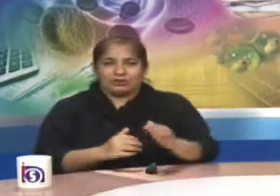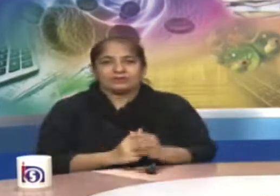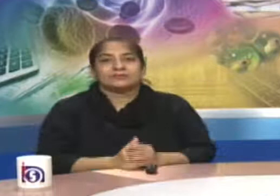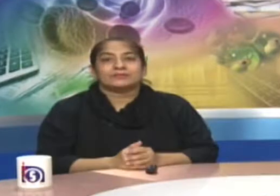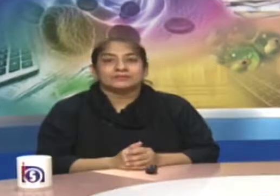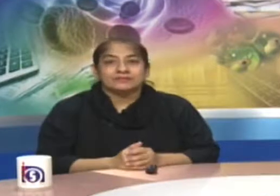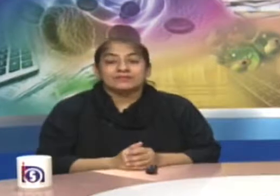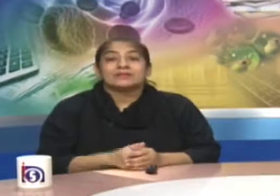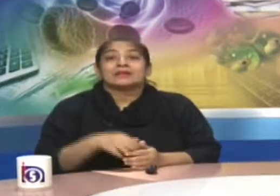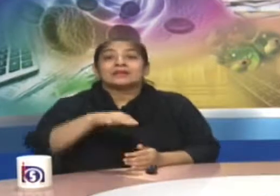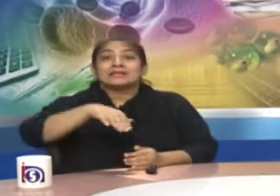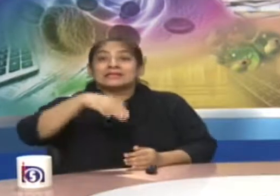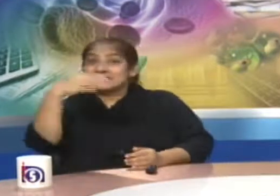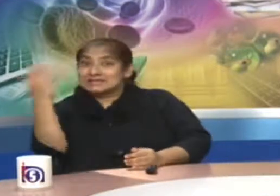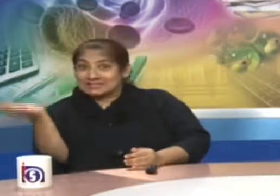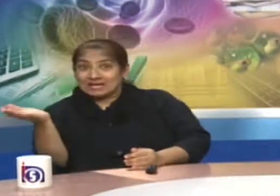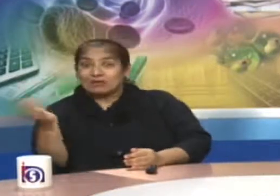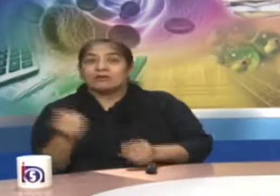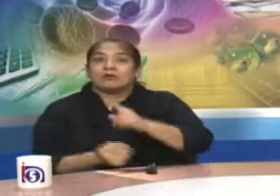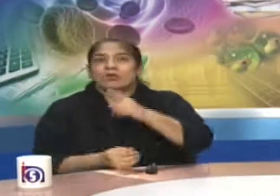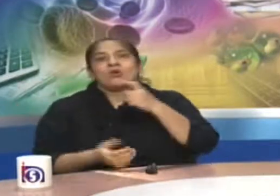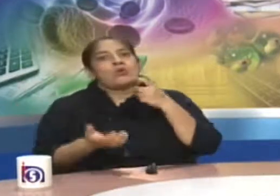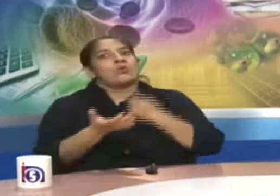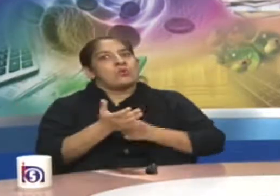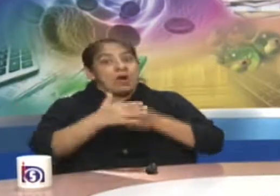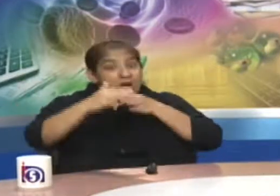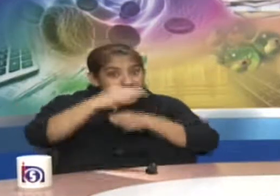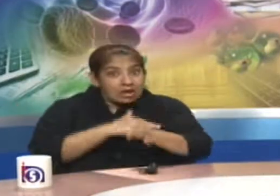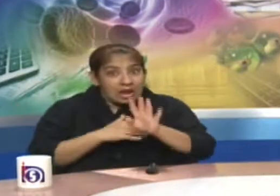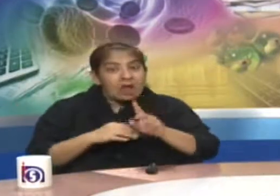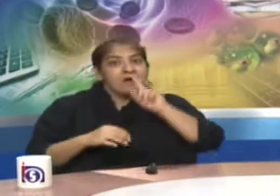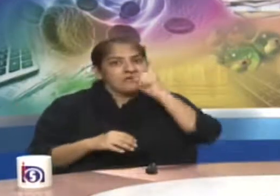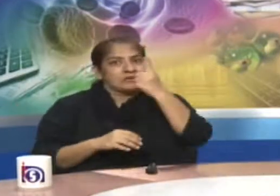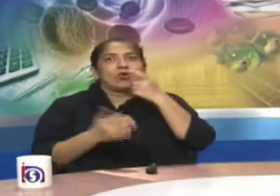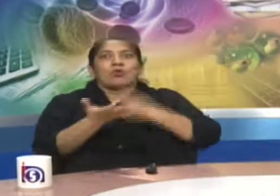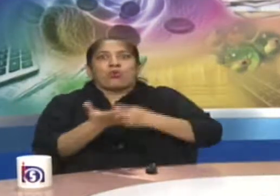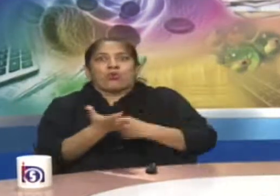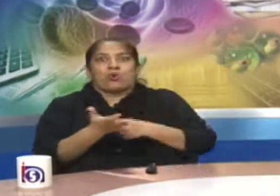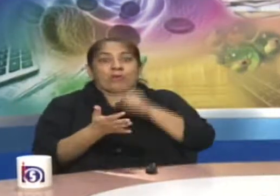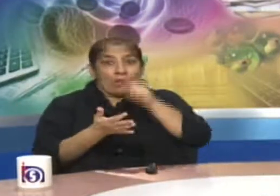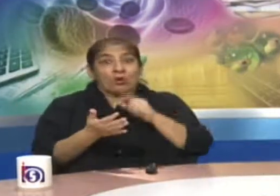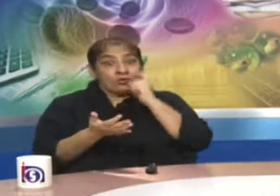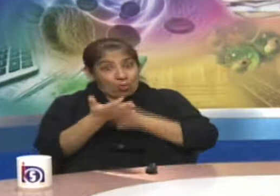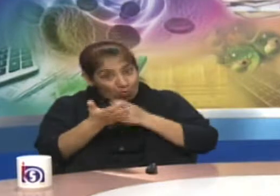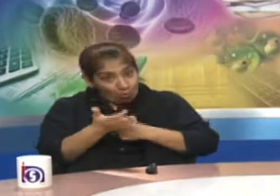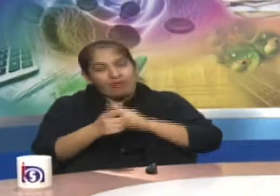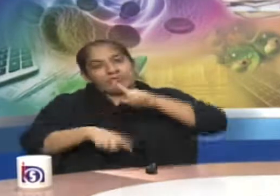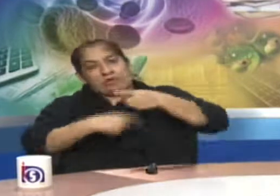varies. Almost every company can participate in the primary market.